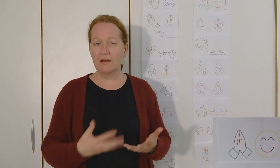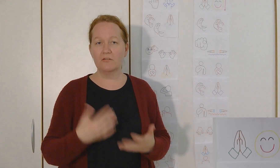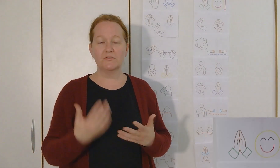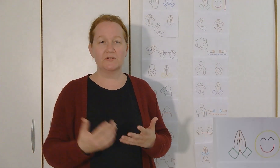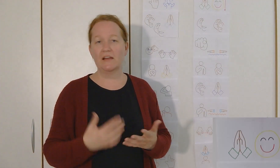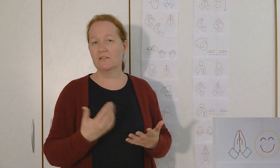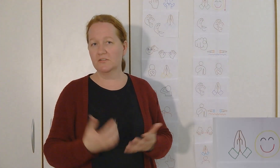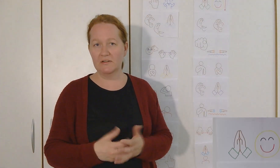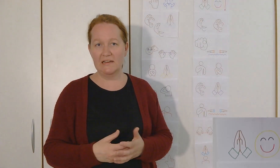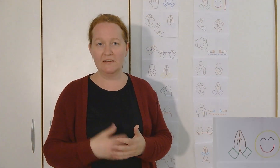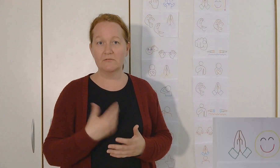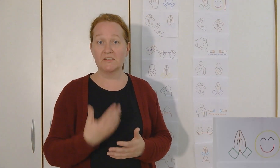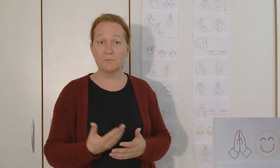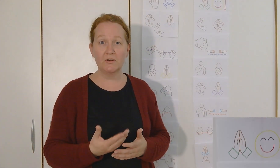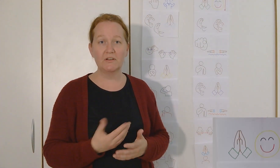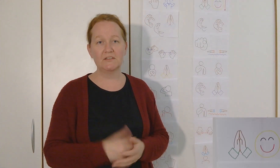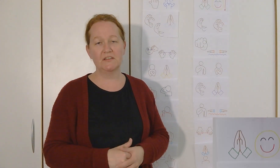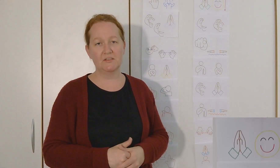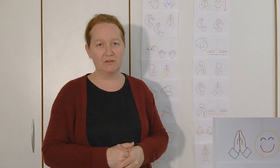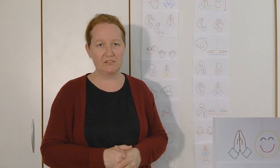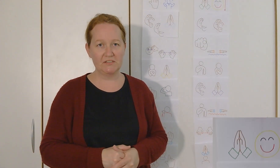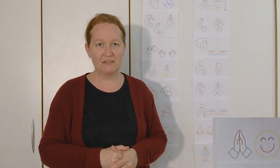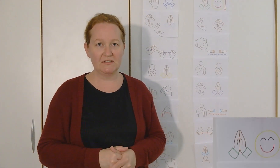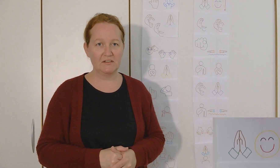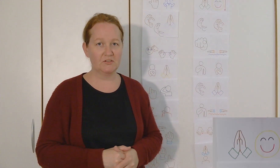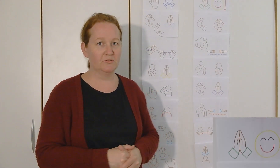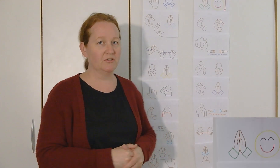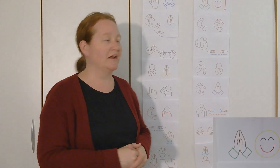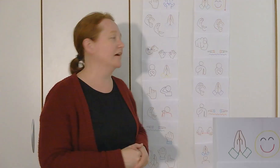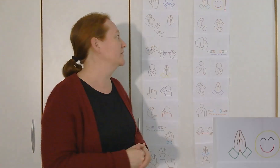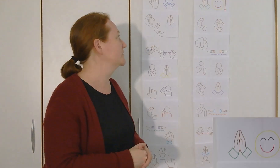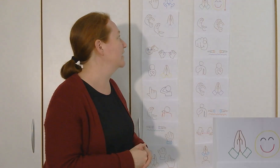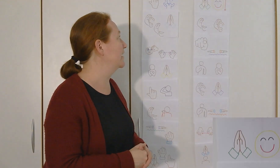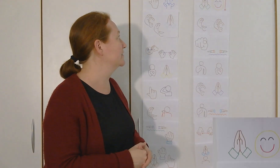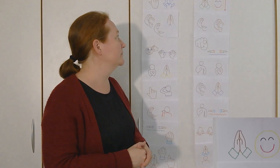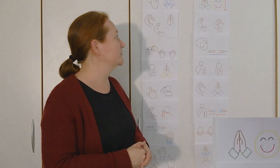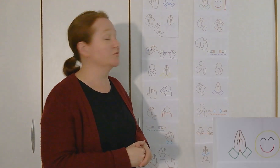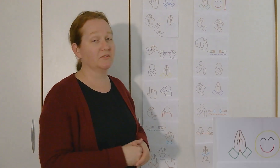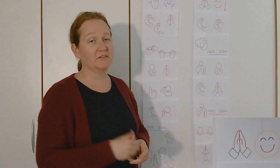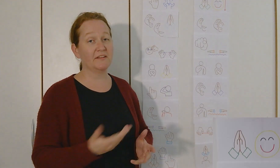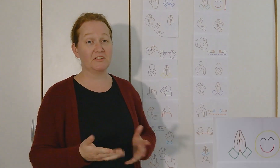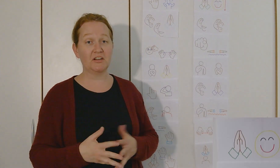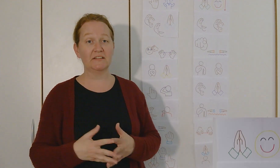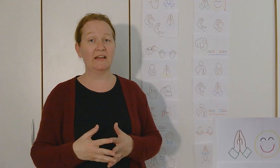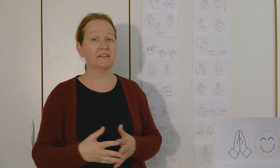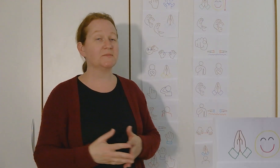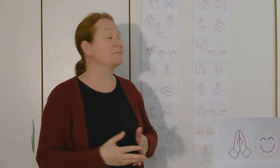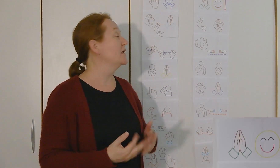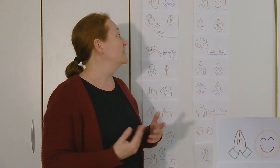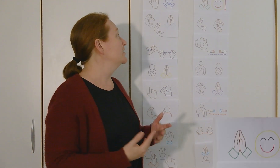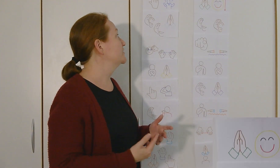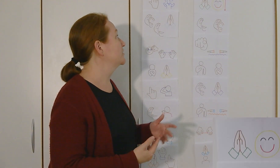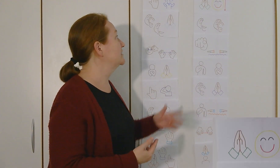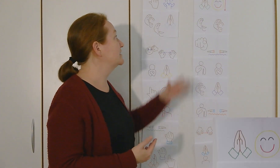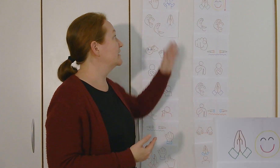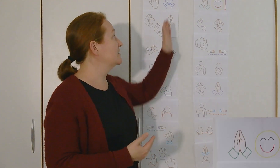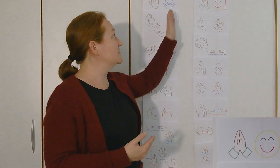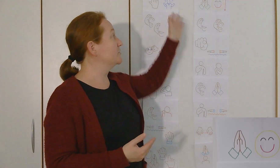parent or an adult or a leader responding to these questions that the children has, so that the child has. So it says,